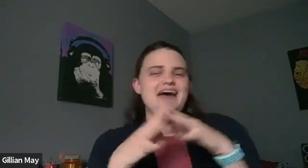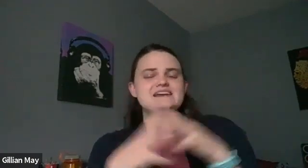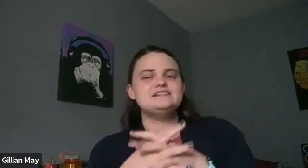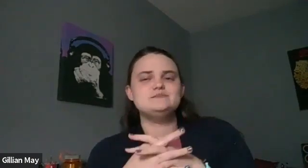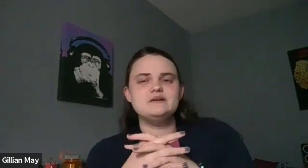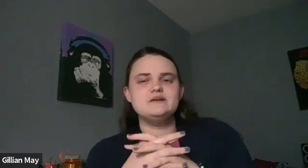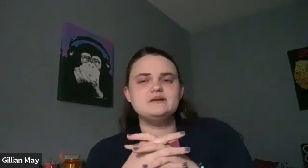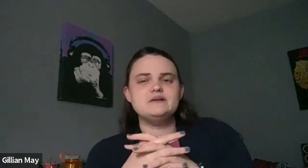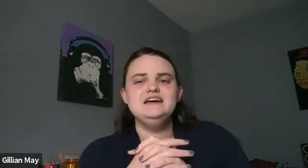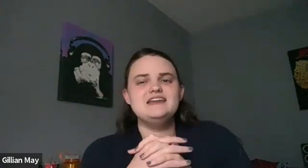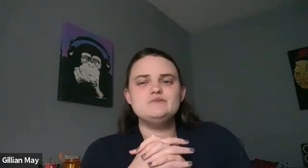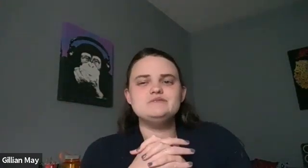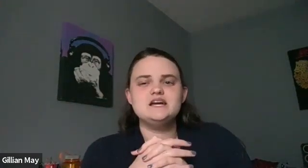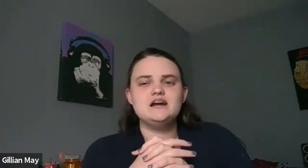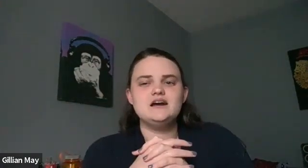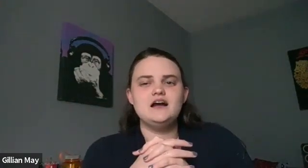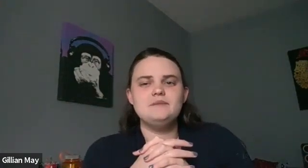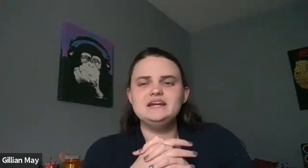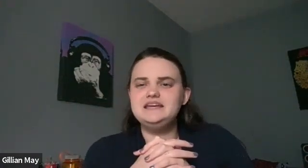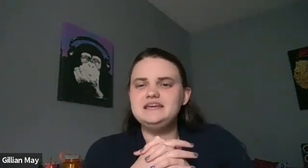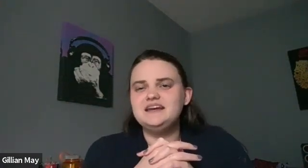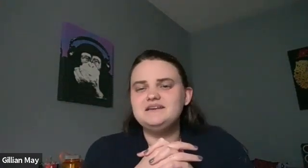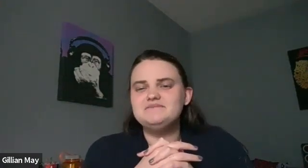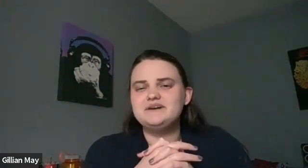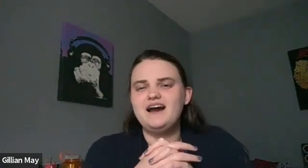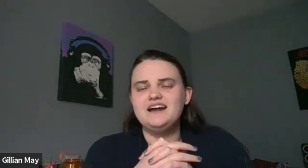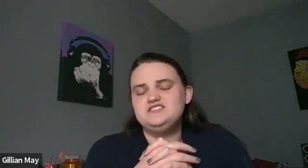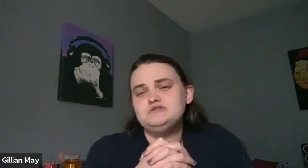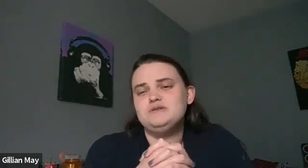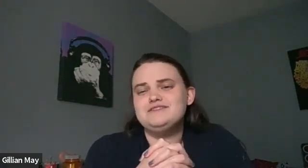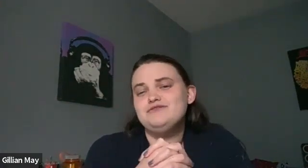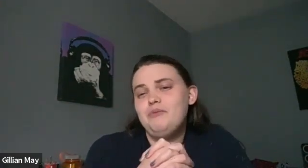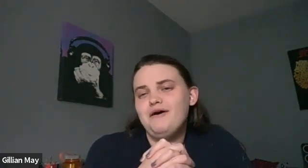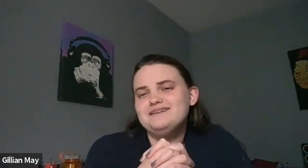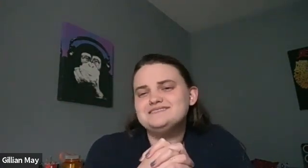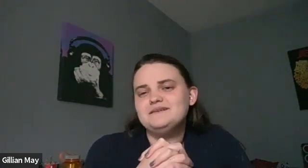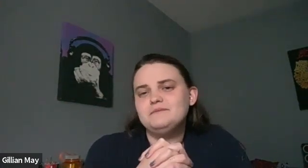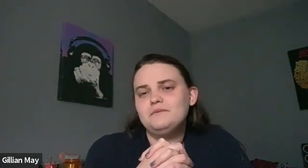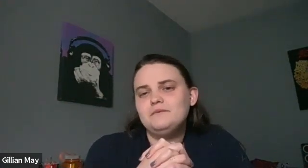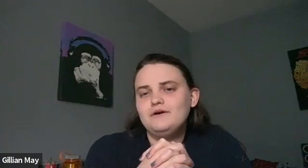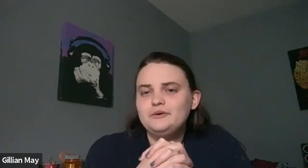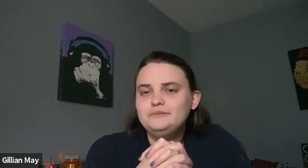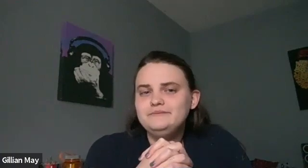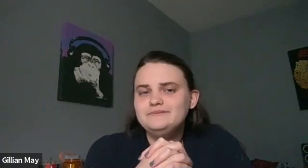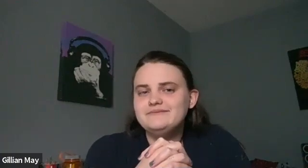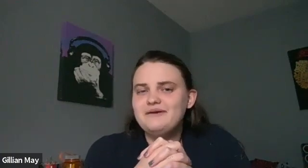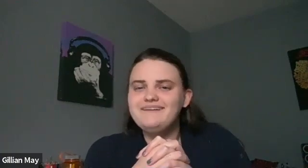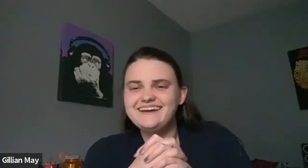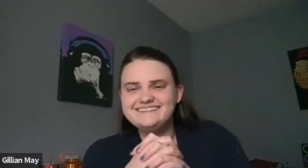And I explained it, and everyone was like, I mean, I get it, but I just thought it was holding a football. And I was like, oh, okay,